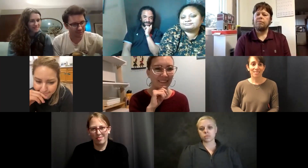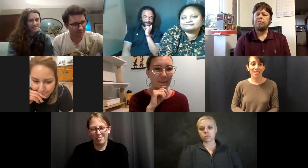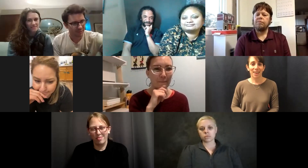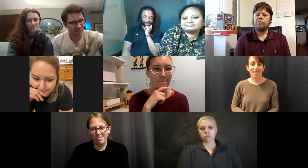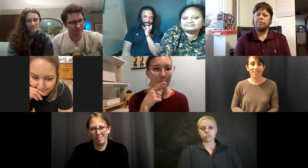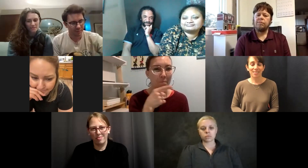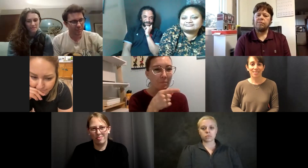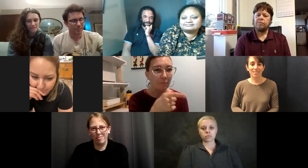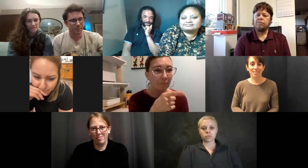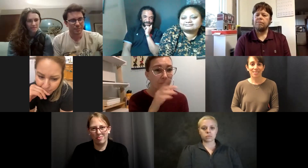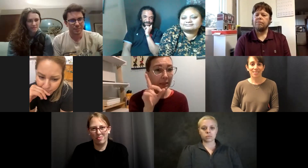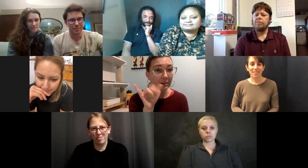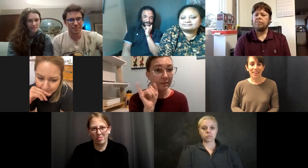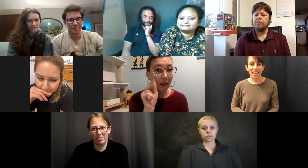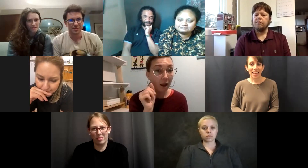Yeah.